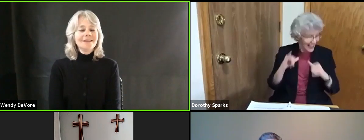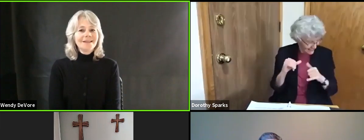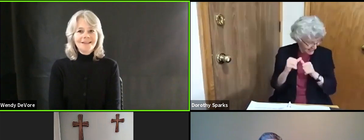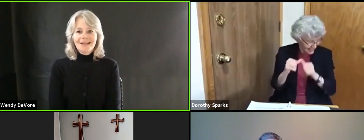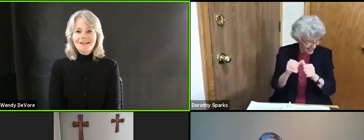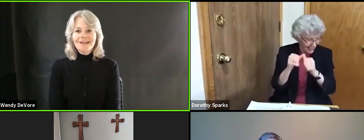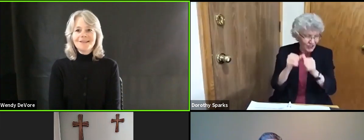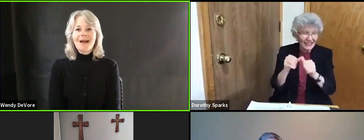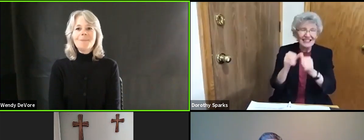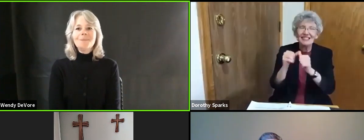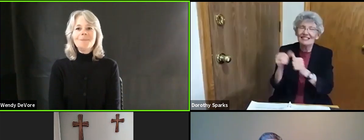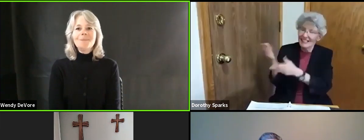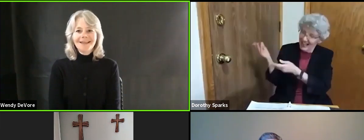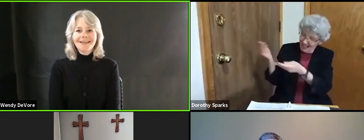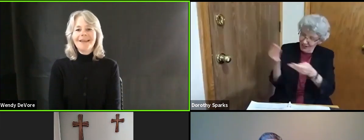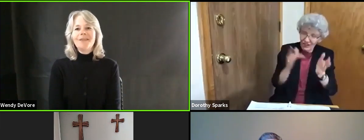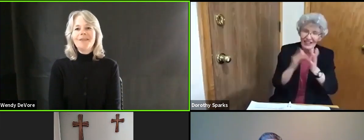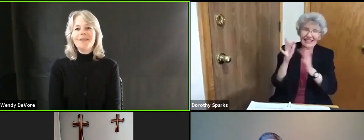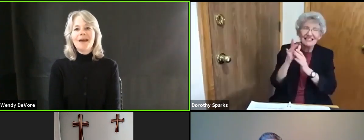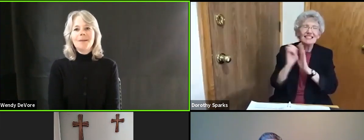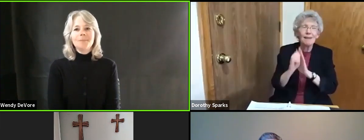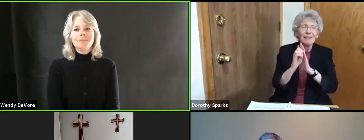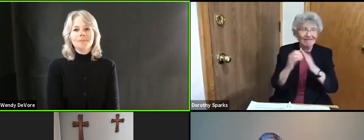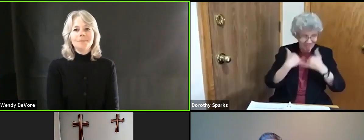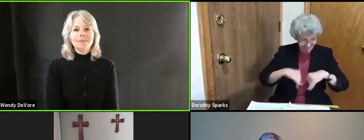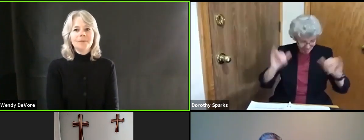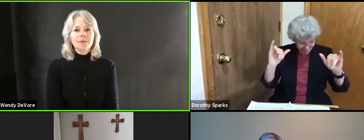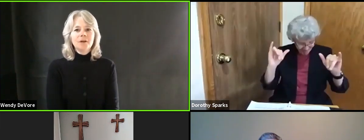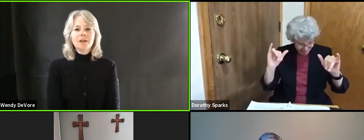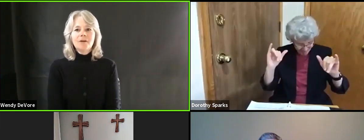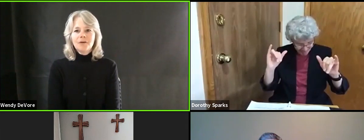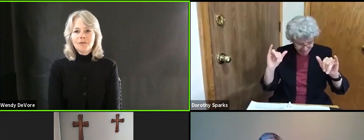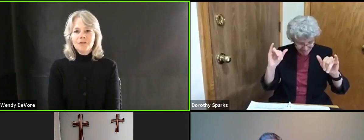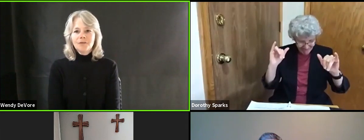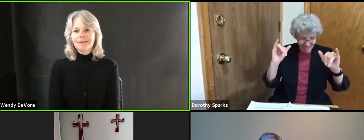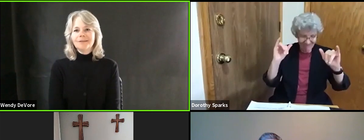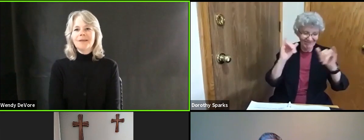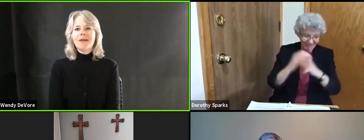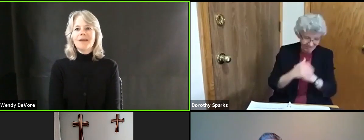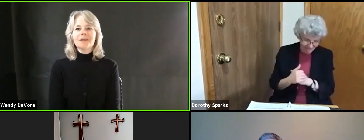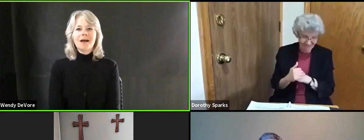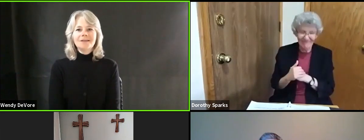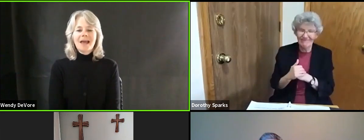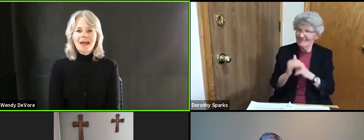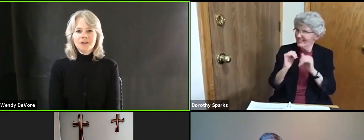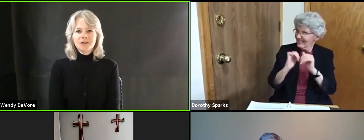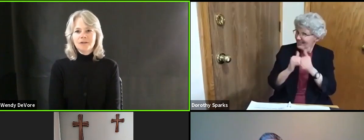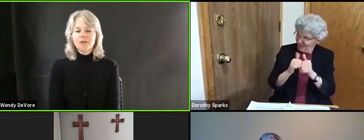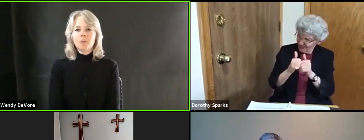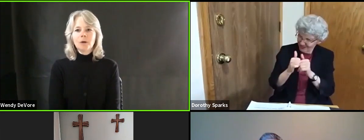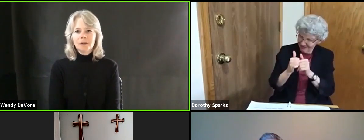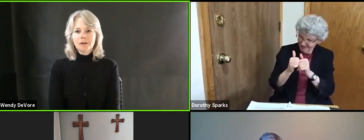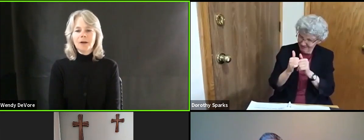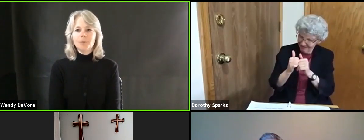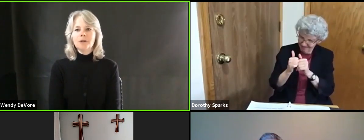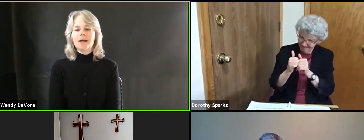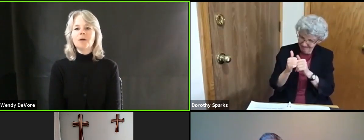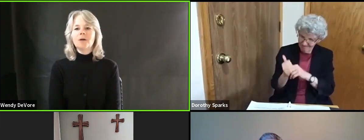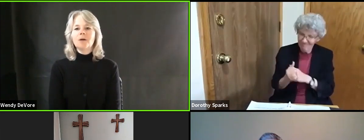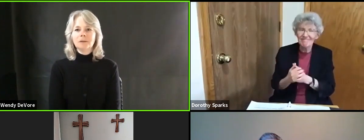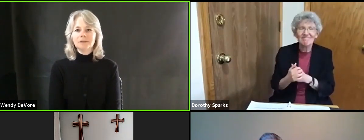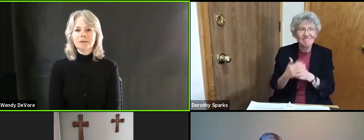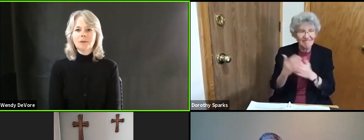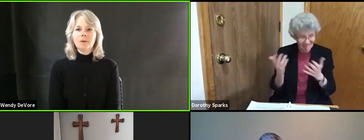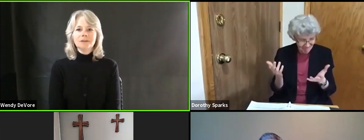and it does not mean that the love of Christ and that God's actions in the world are put